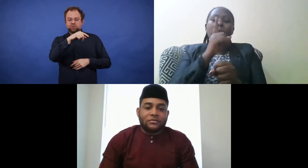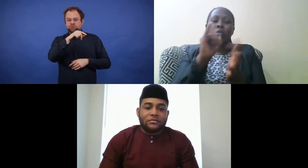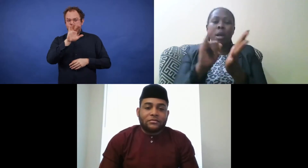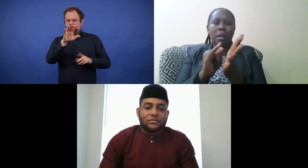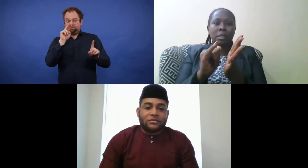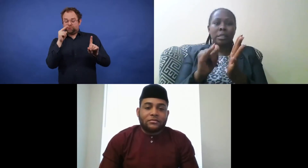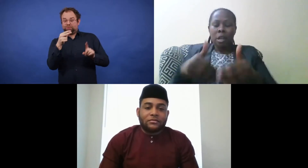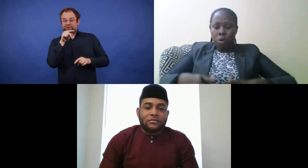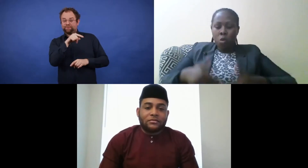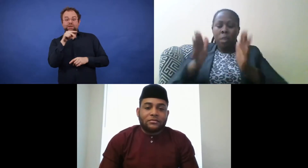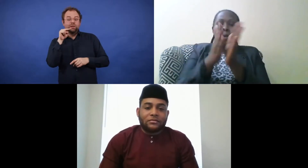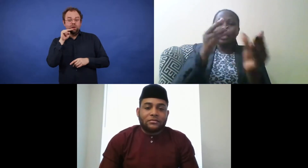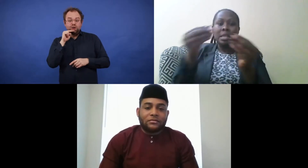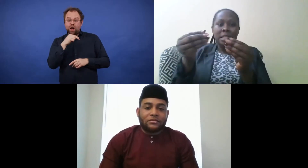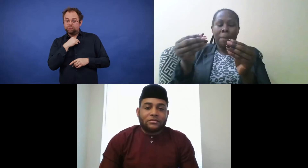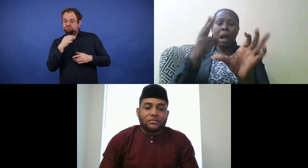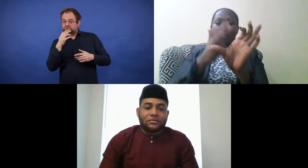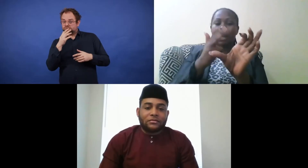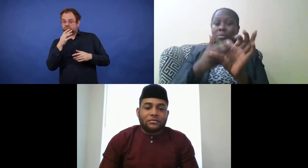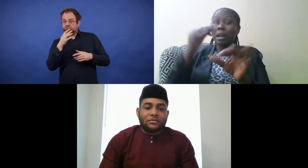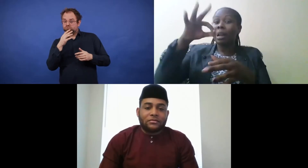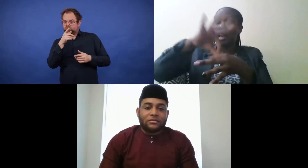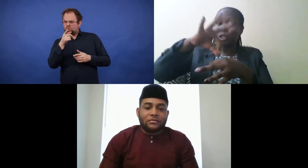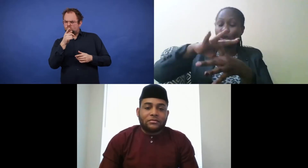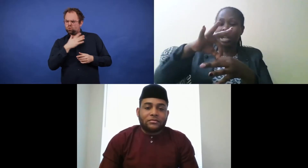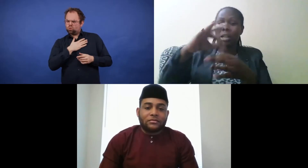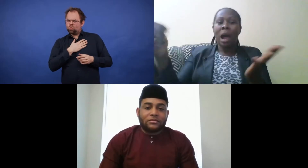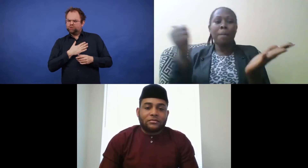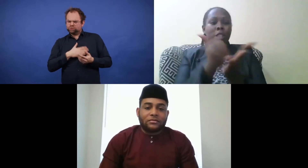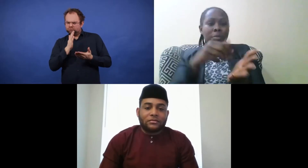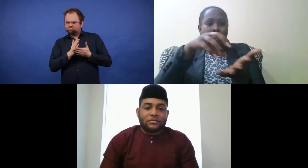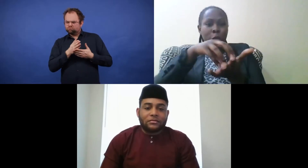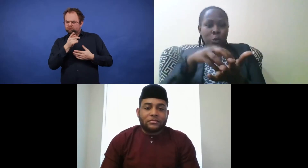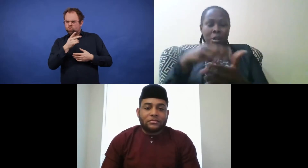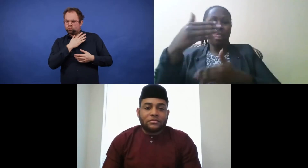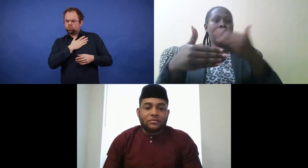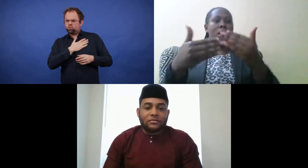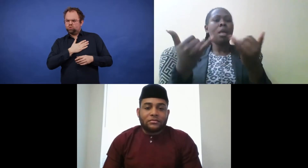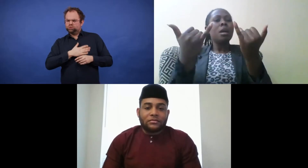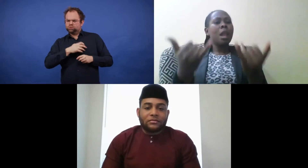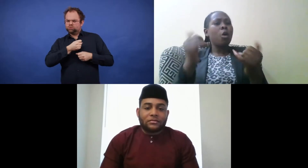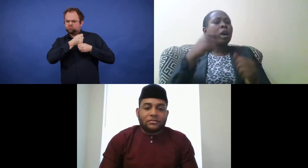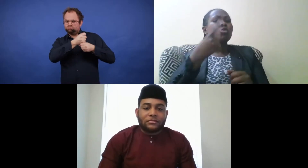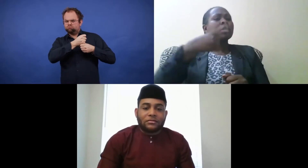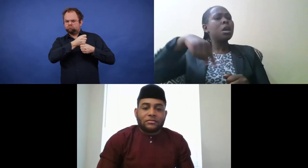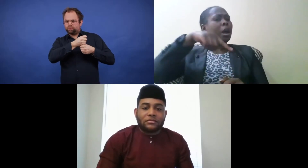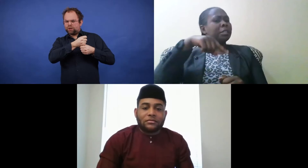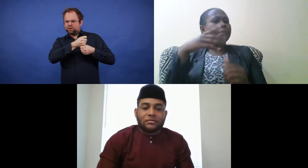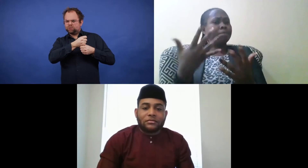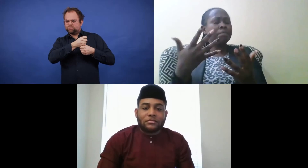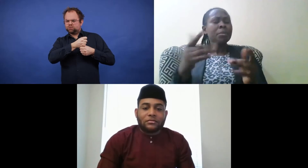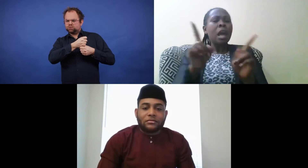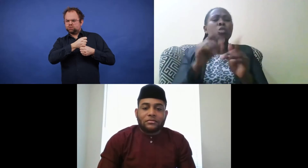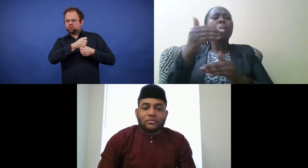As we develop in Africa, making sure that youth with disability participate in elections, elective and appointive